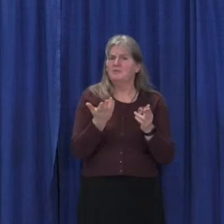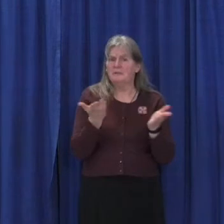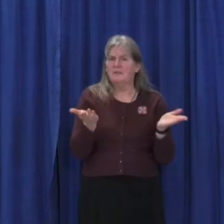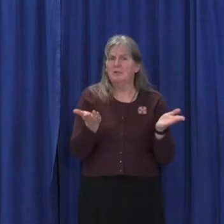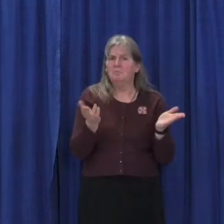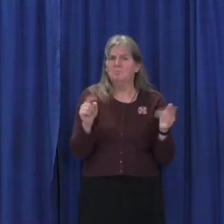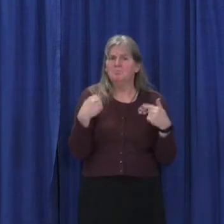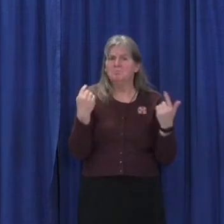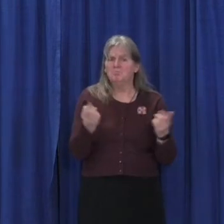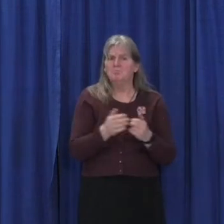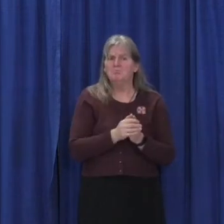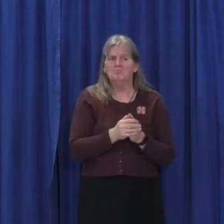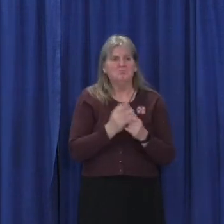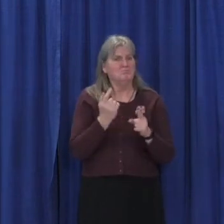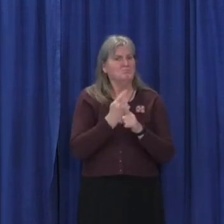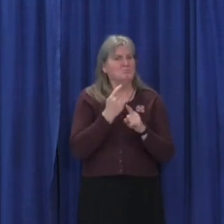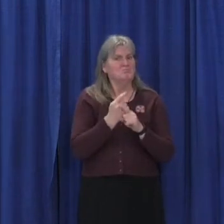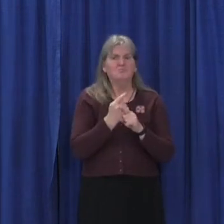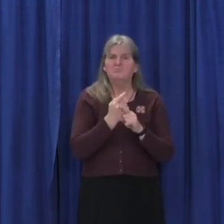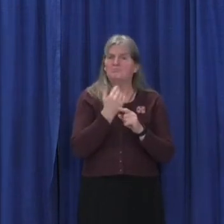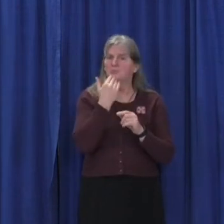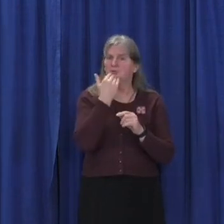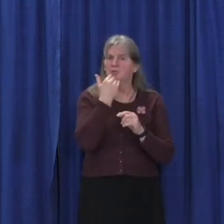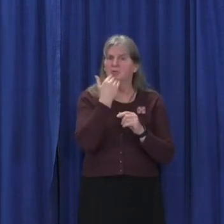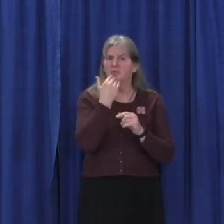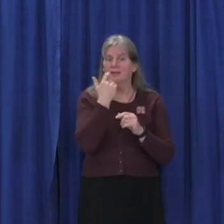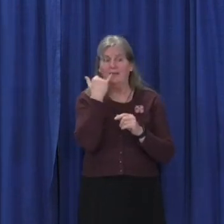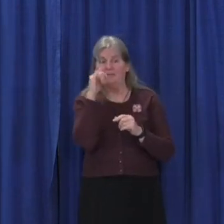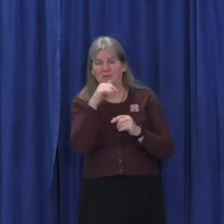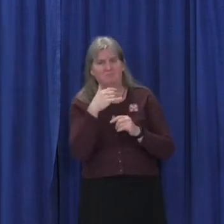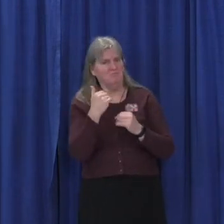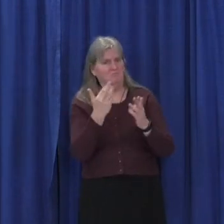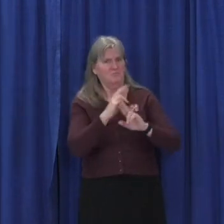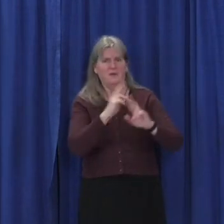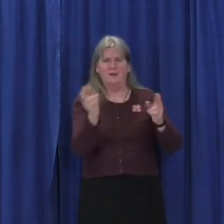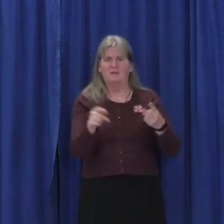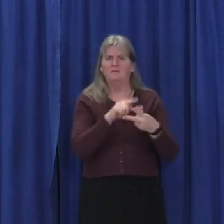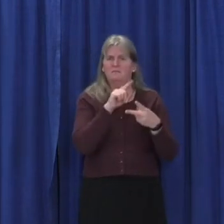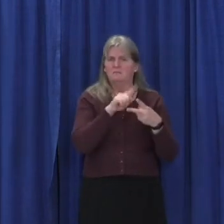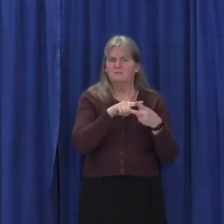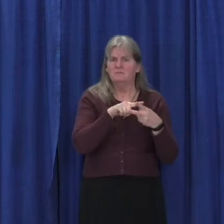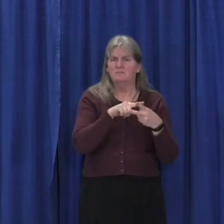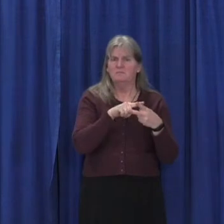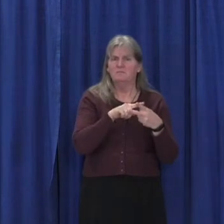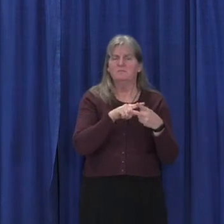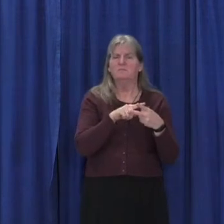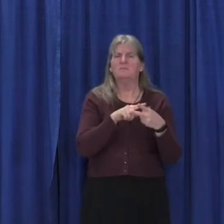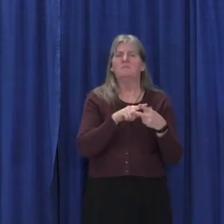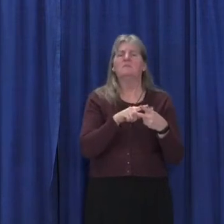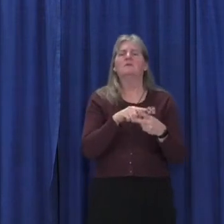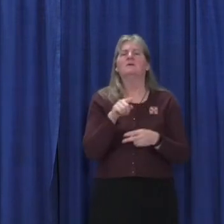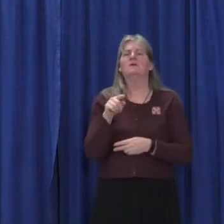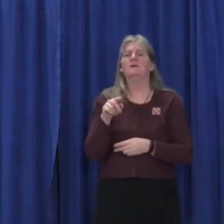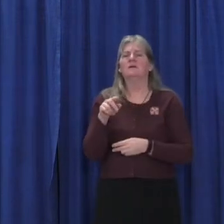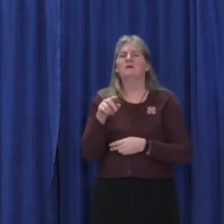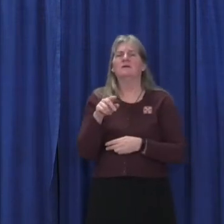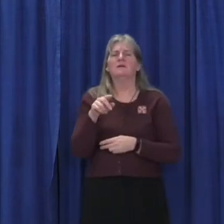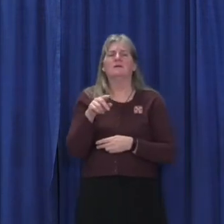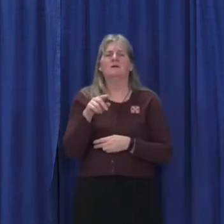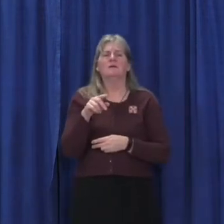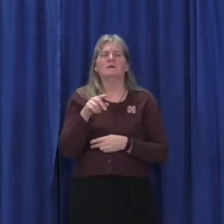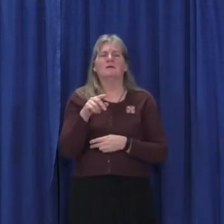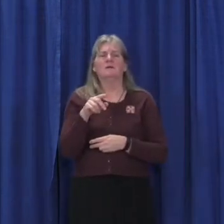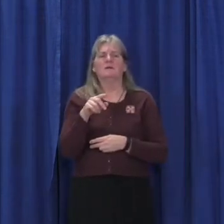Yukoners, and they've served us well where they're needed. The molecular tests, the rapid